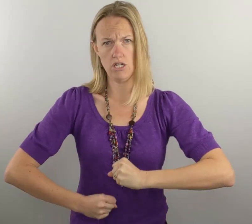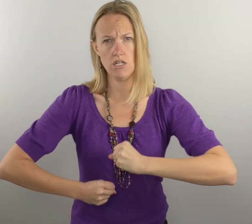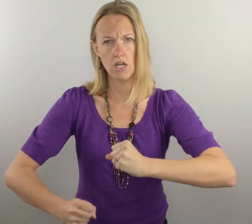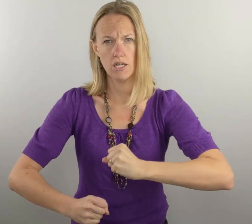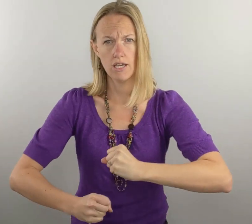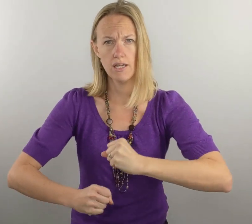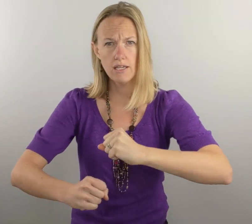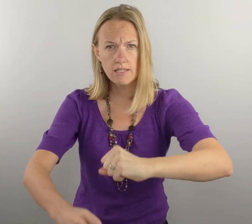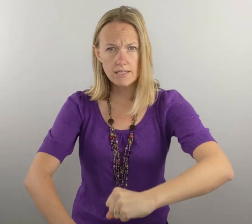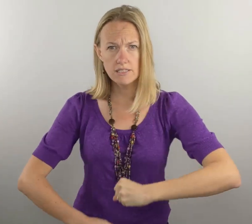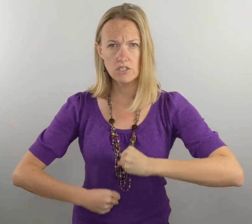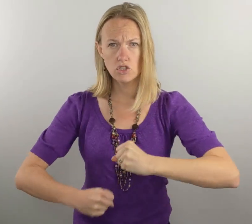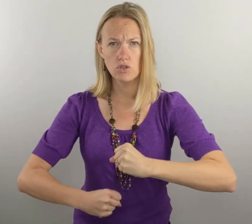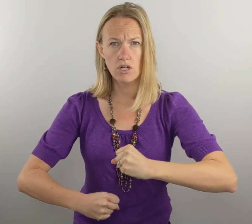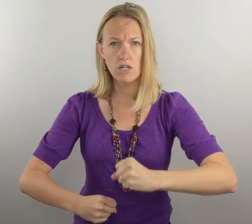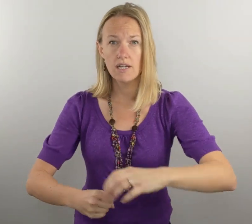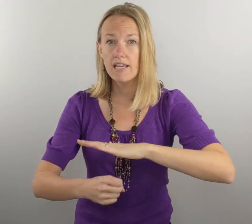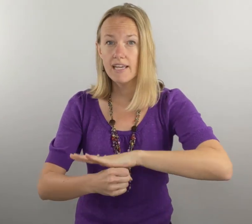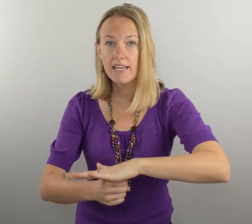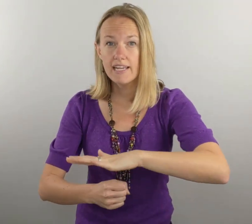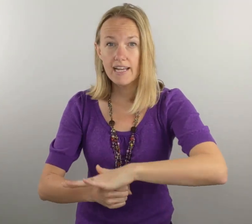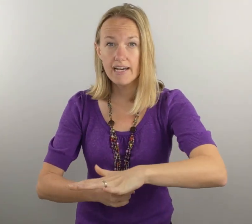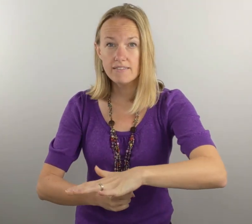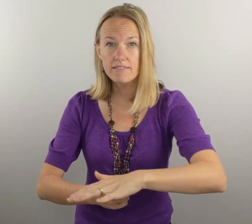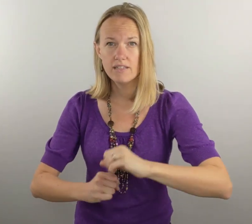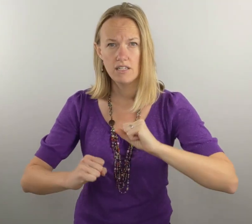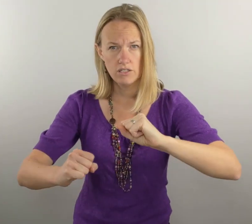strong, okay, like this, strong enough